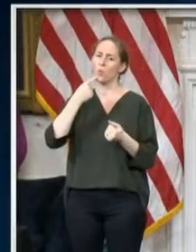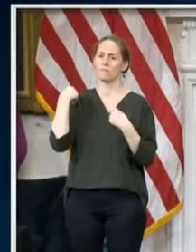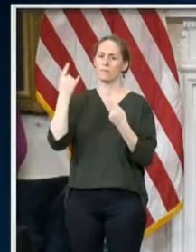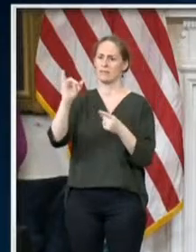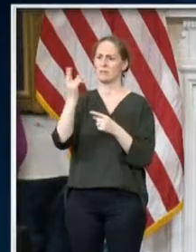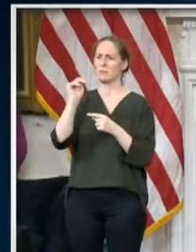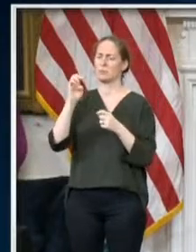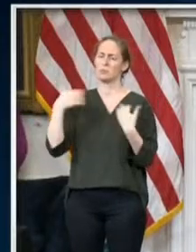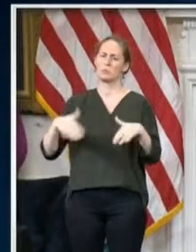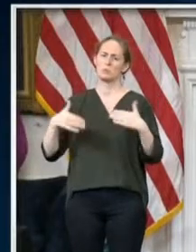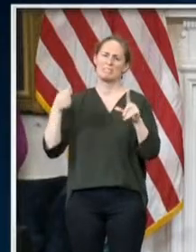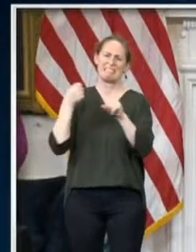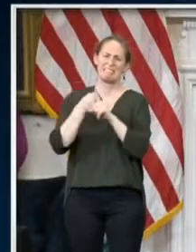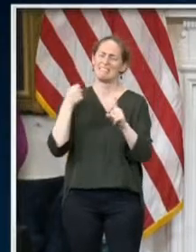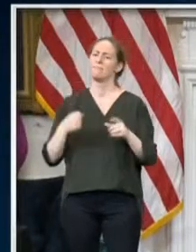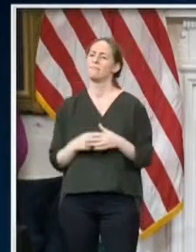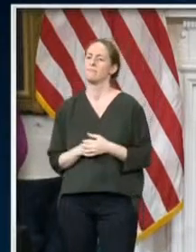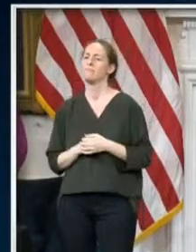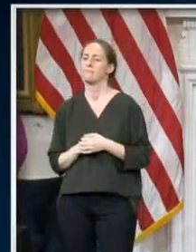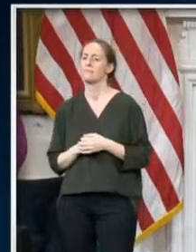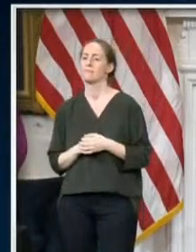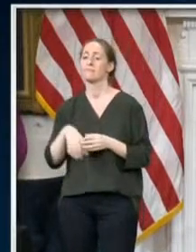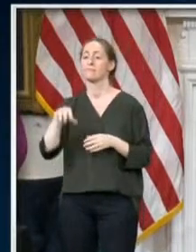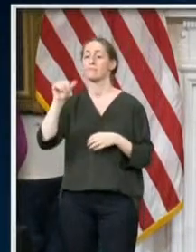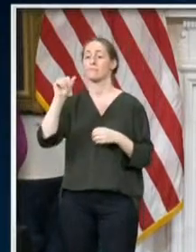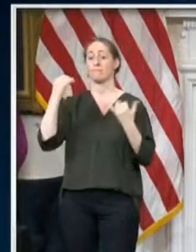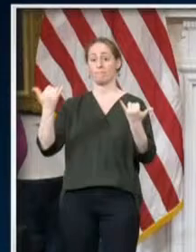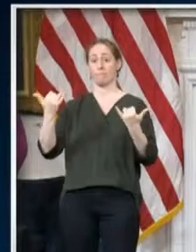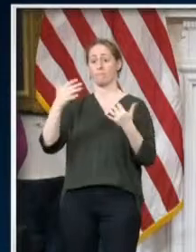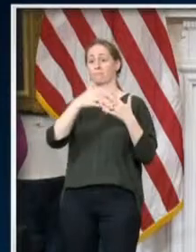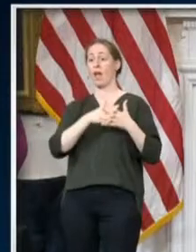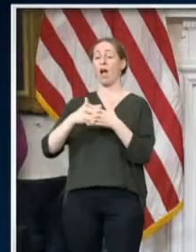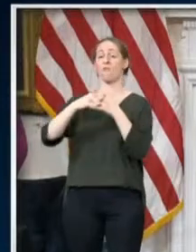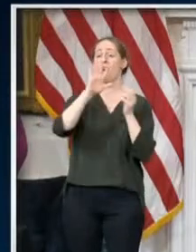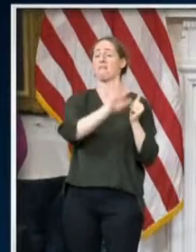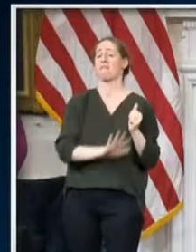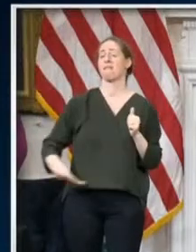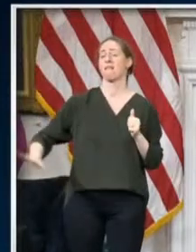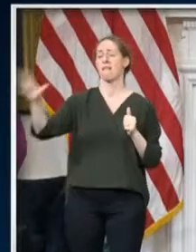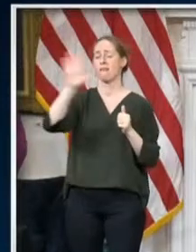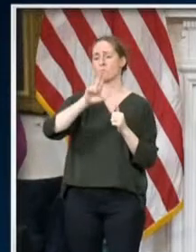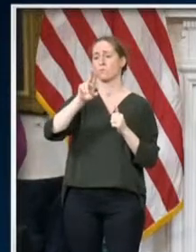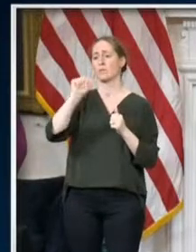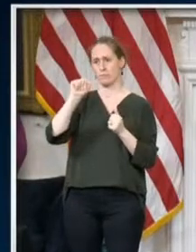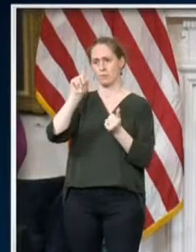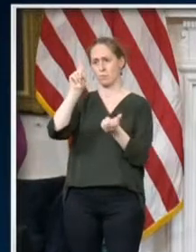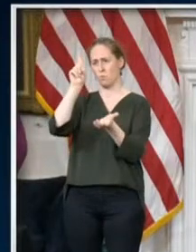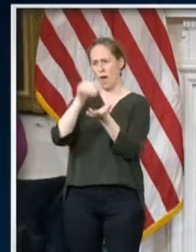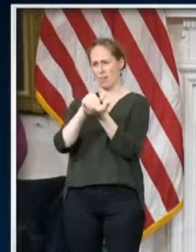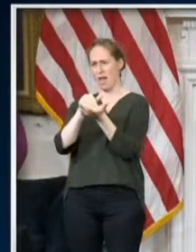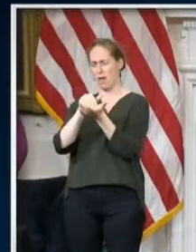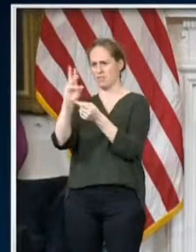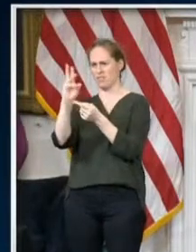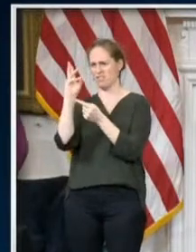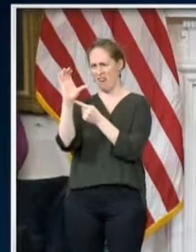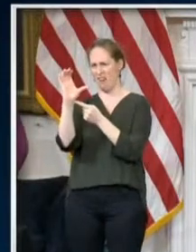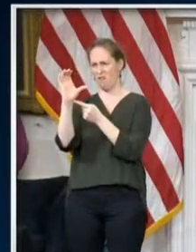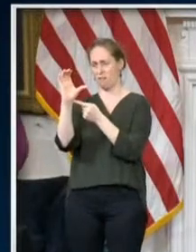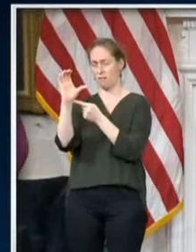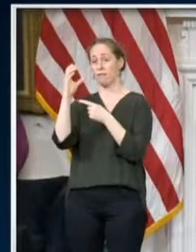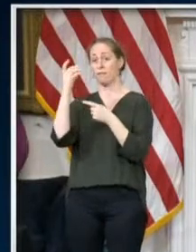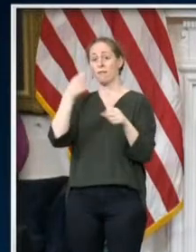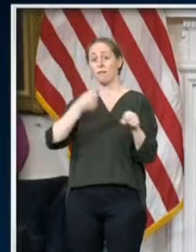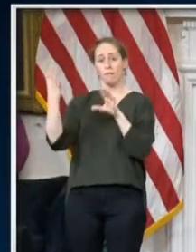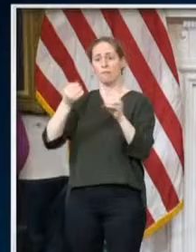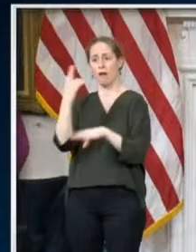Nationwide, we're now averaging over 1,600 additional new hospitalizations each day over the day